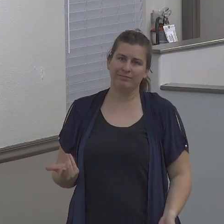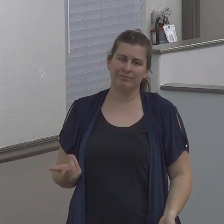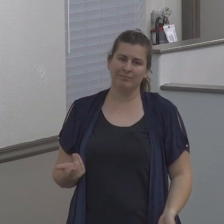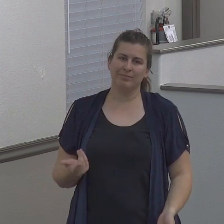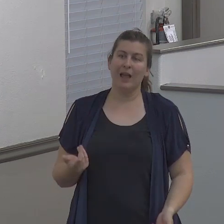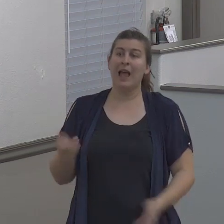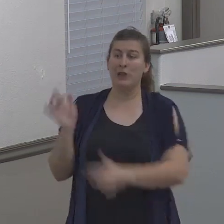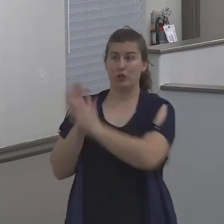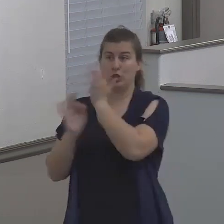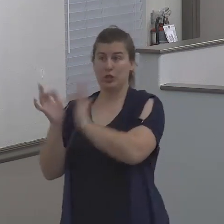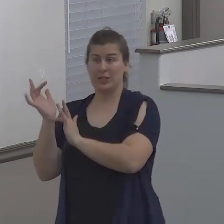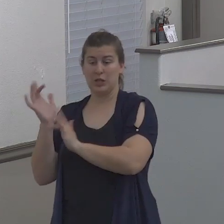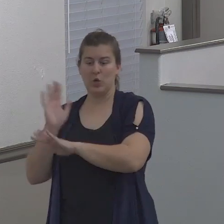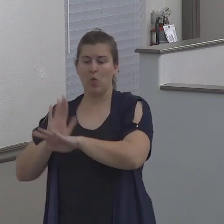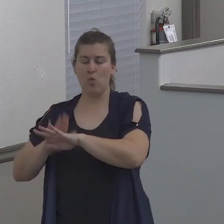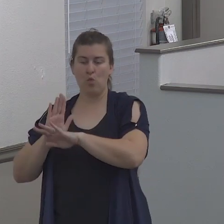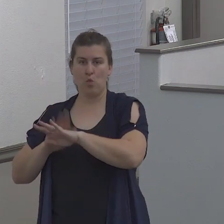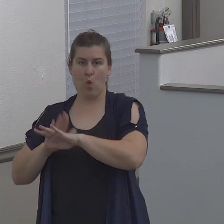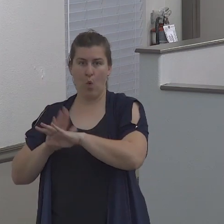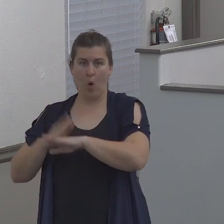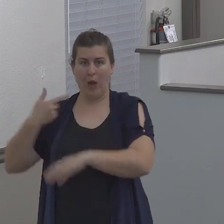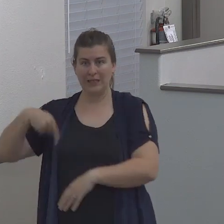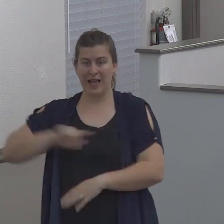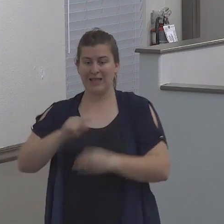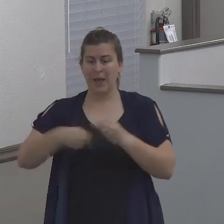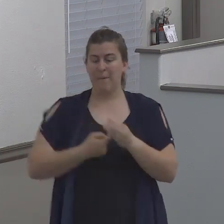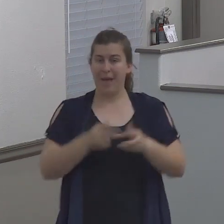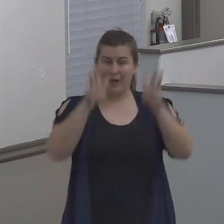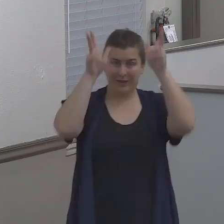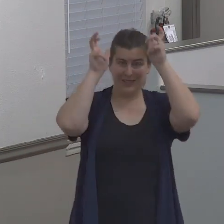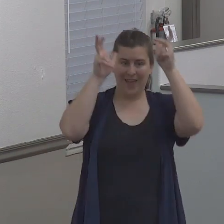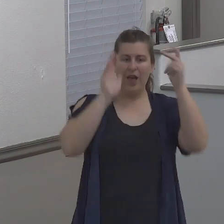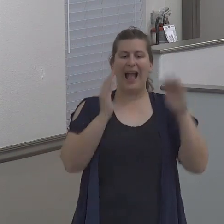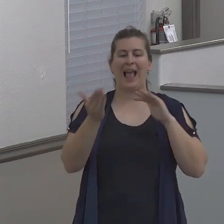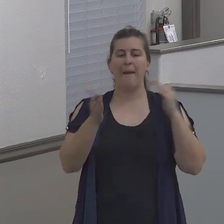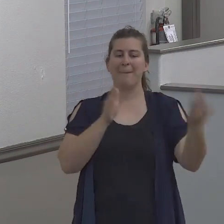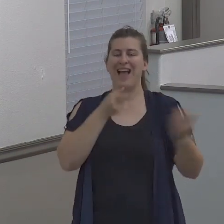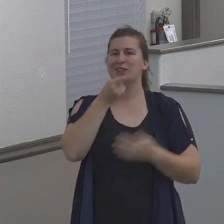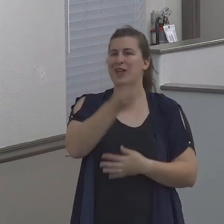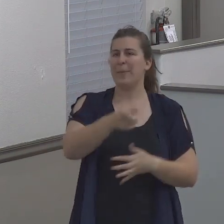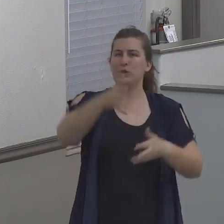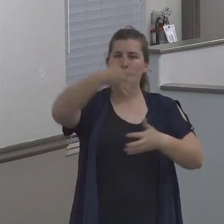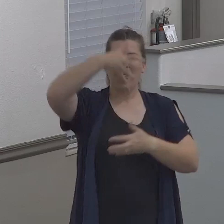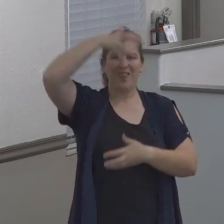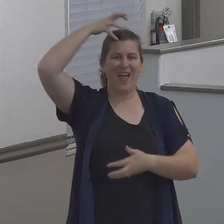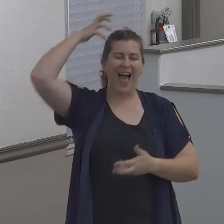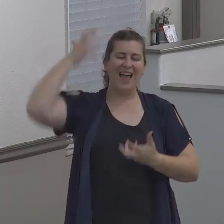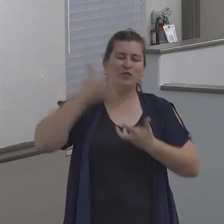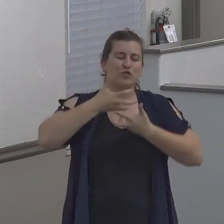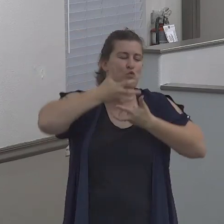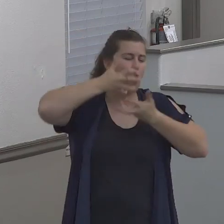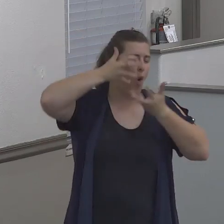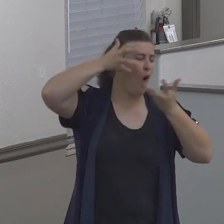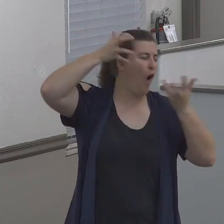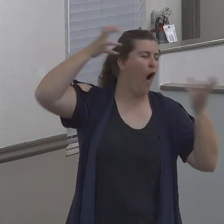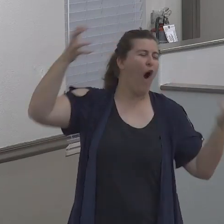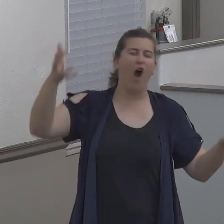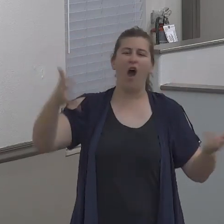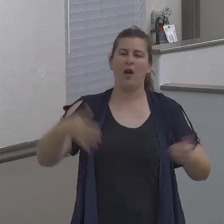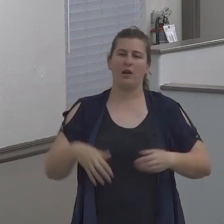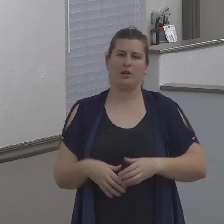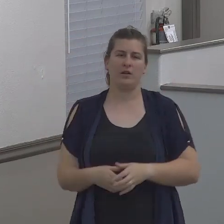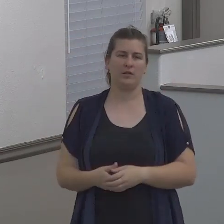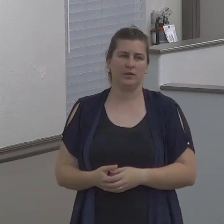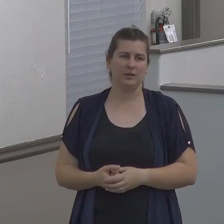The devil exists, and he's warning us about him. The devil's compared to a roaring lion, not just